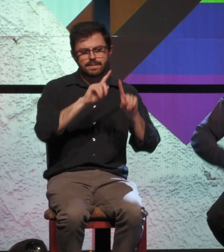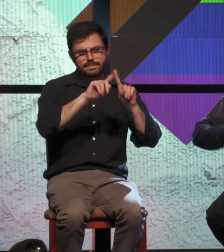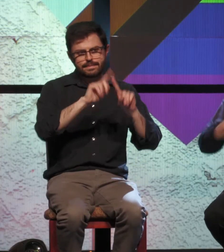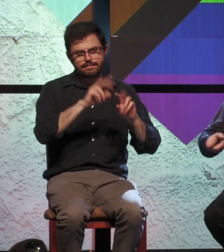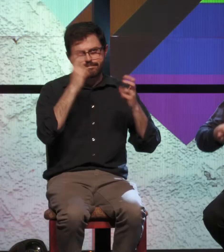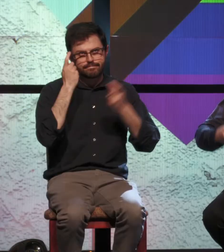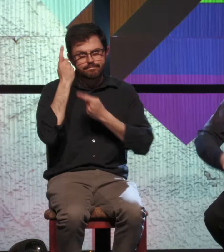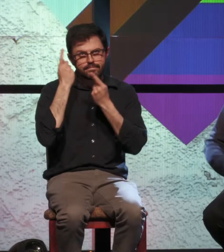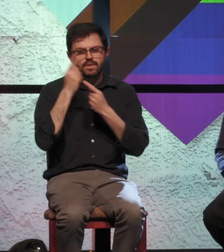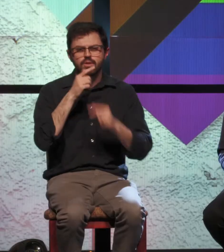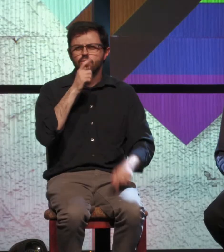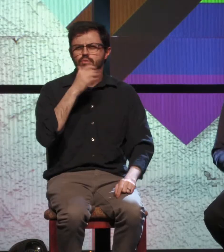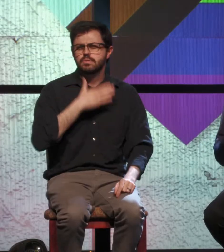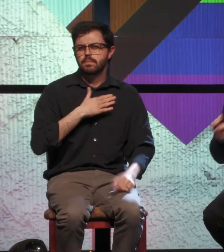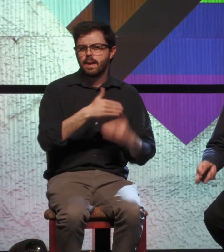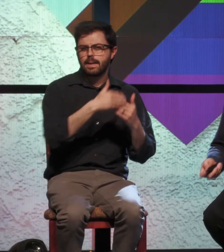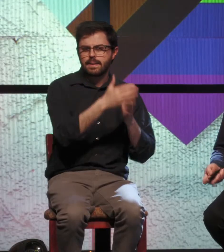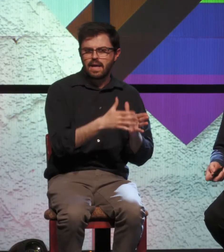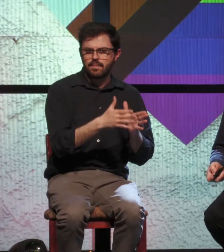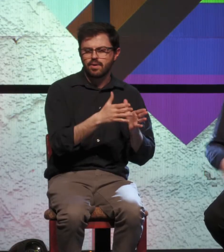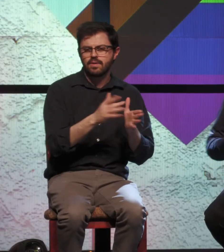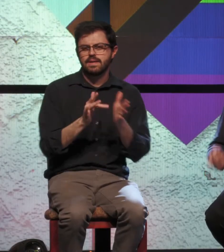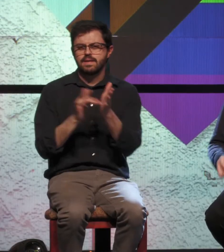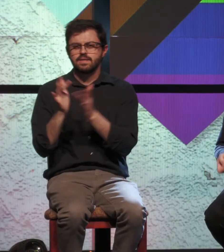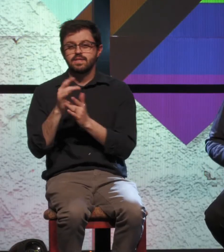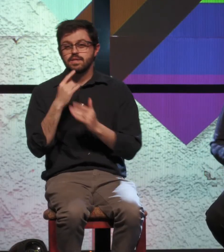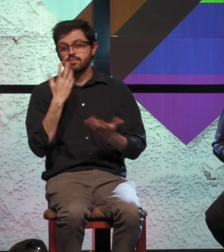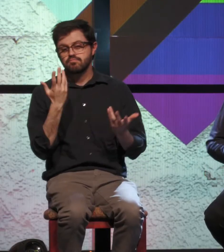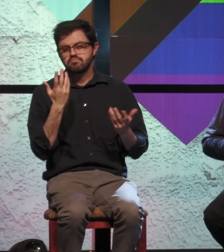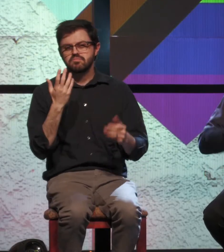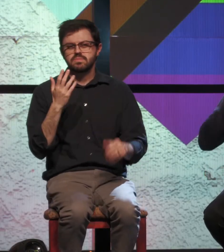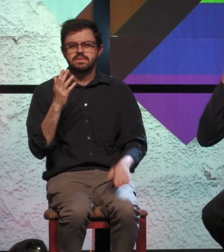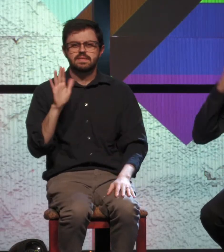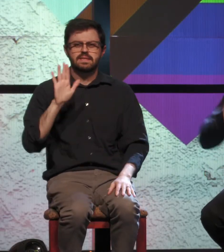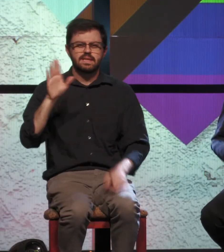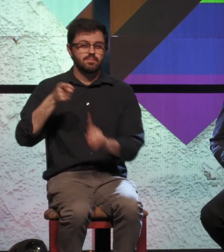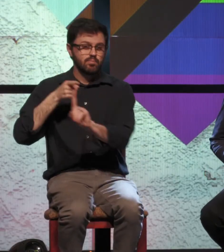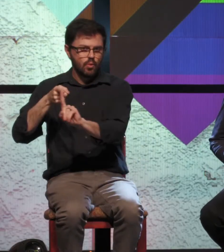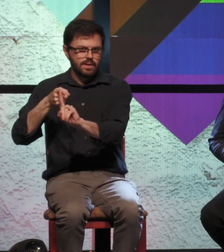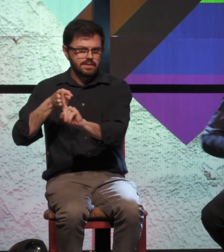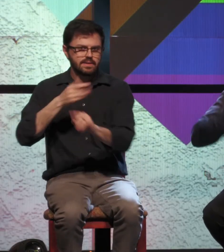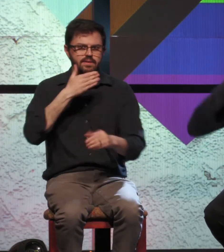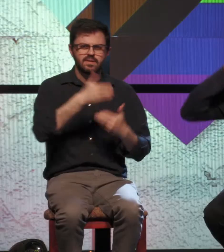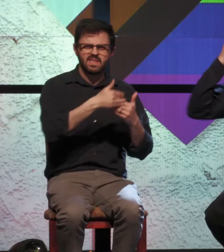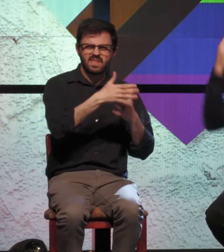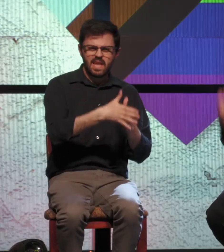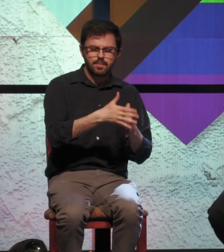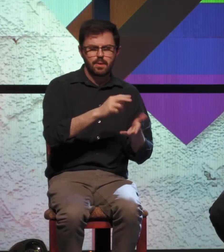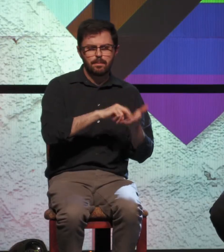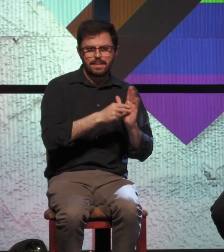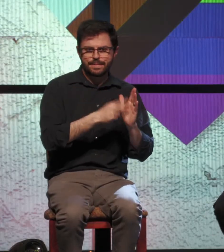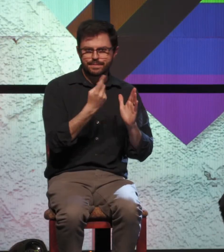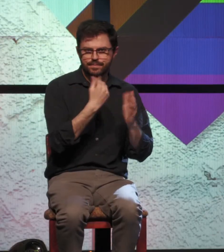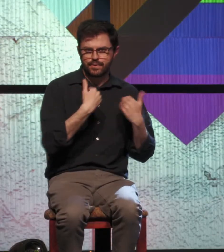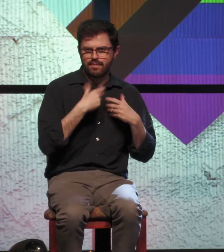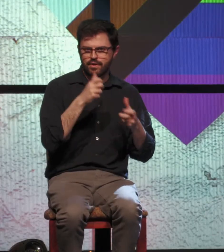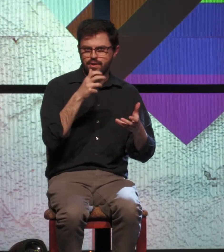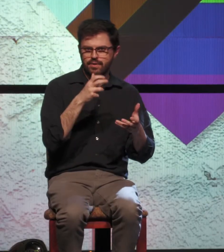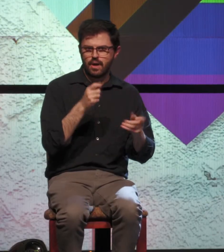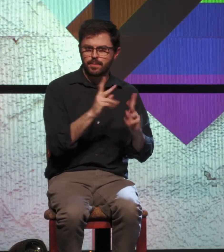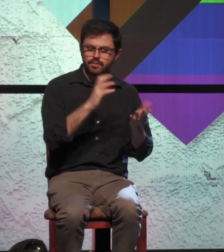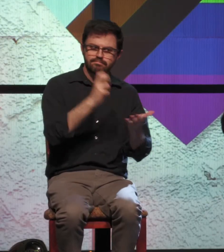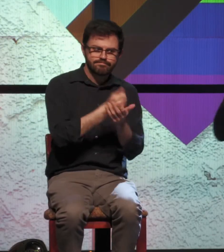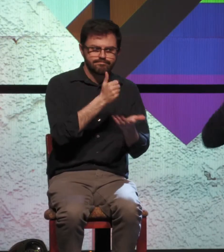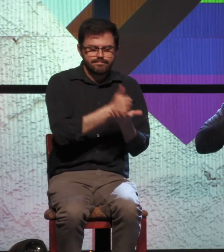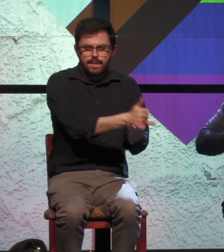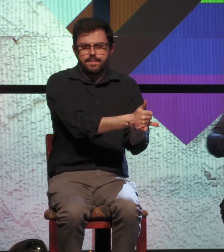well, your neighbor is anybody you have the opportunity to help. Like, that's your neighbors. And so when we ask the question to try and get out of the obligation,